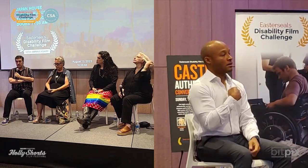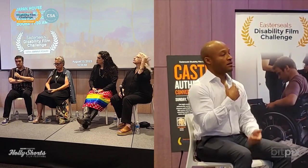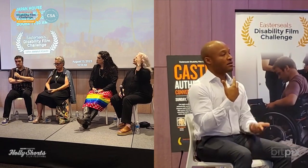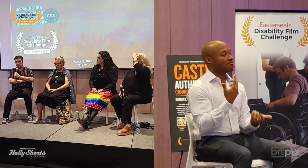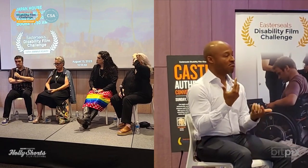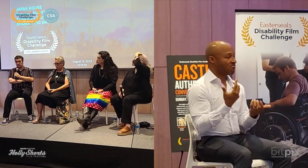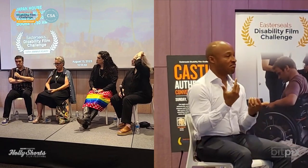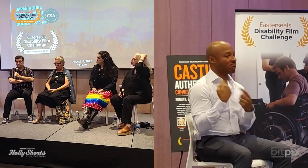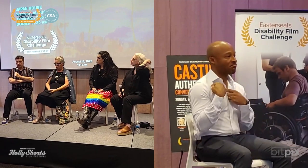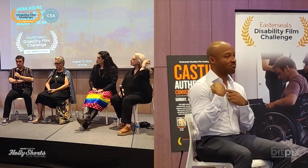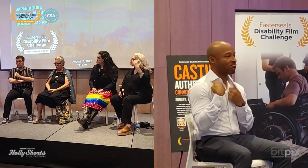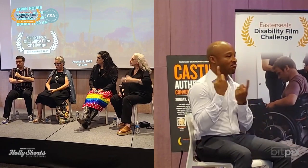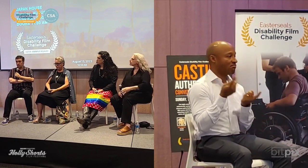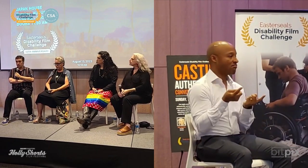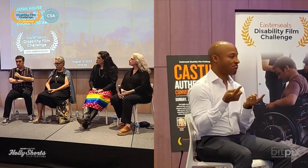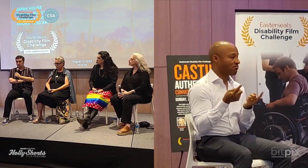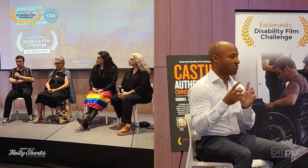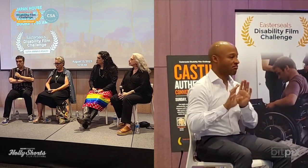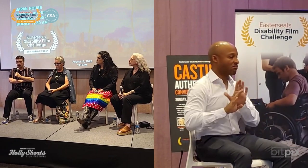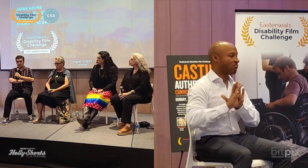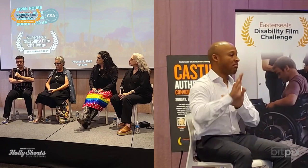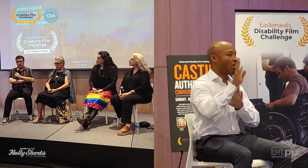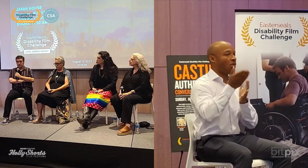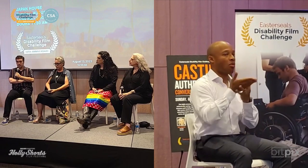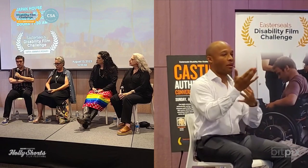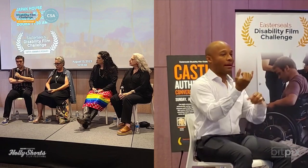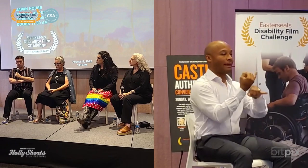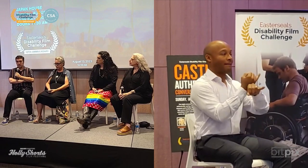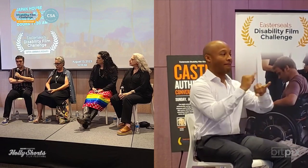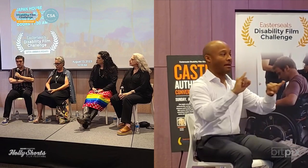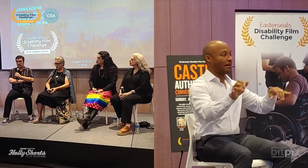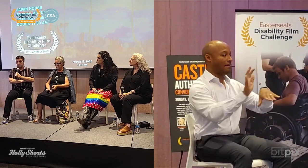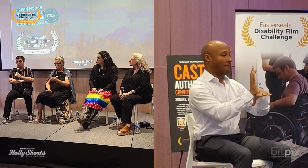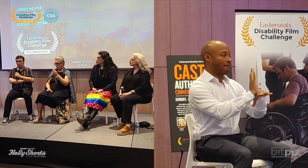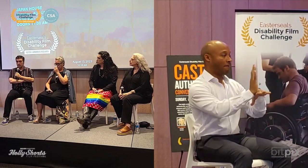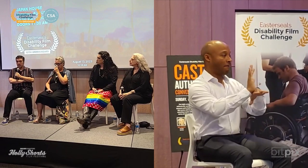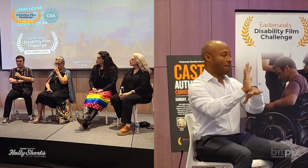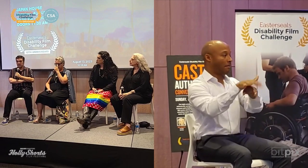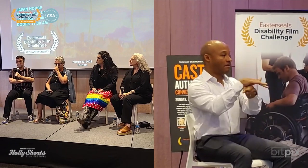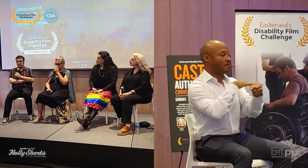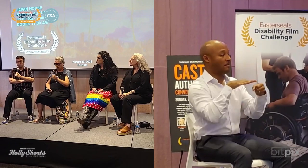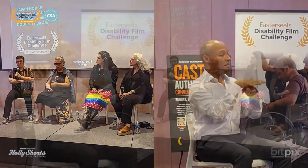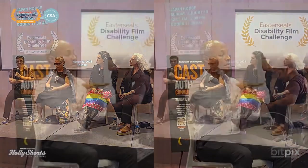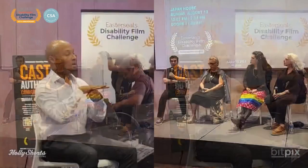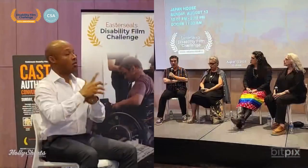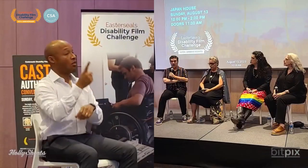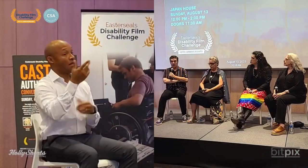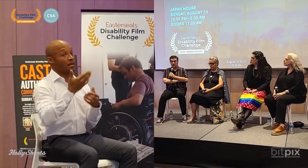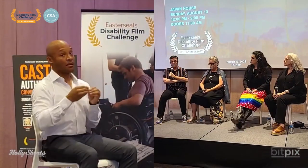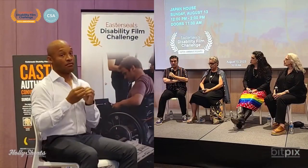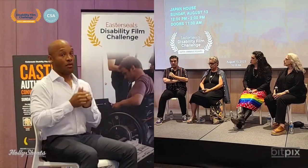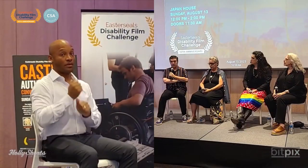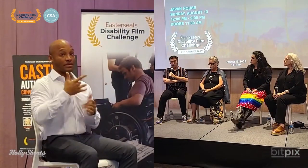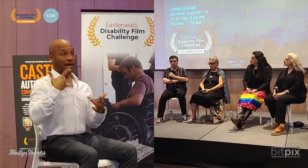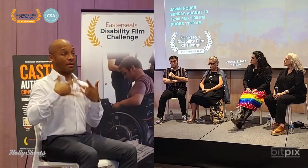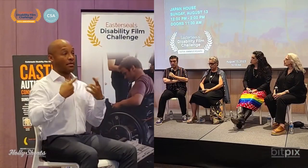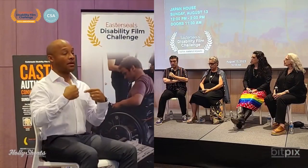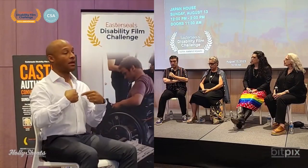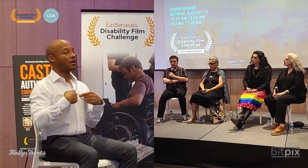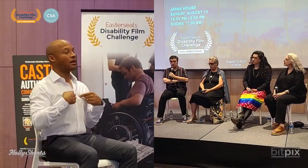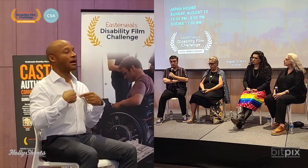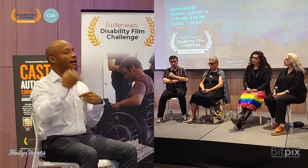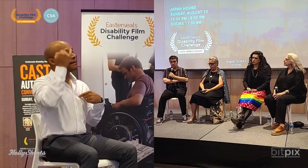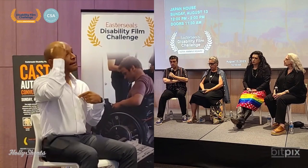independent film framework, one of the things that always most excited me was the idea of giving